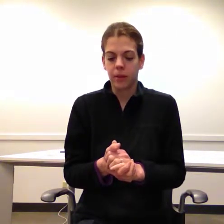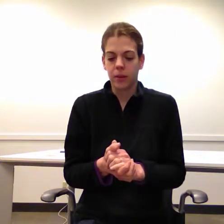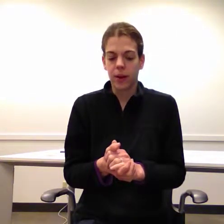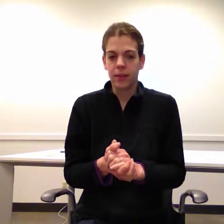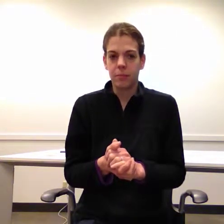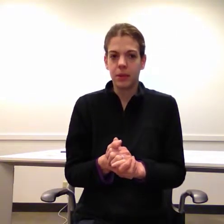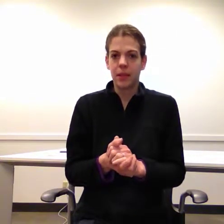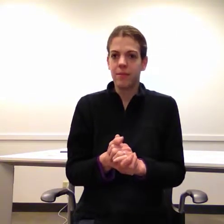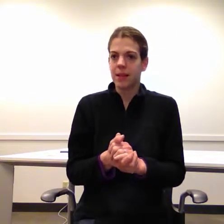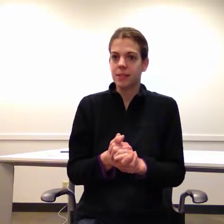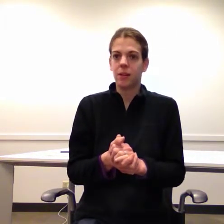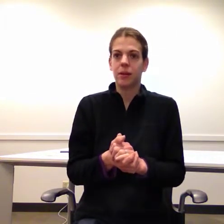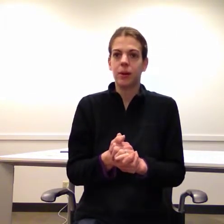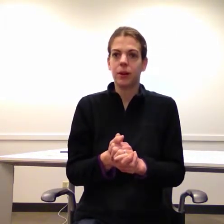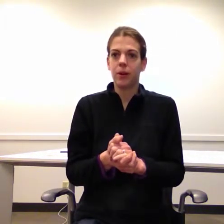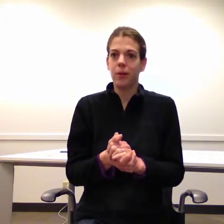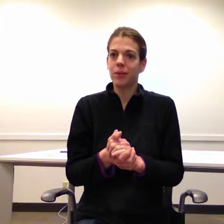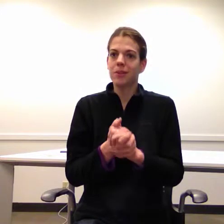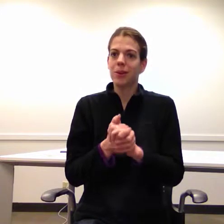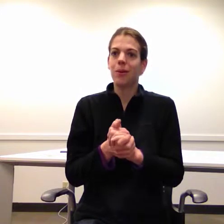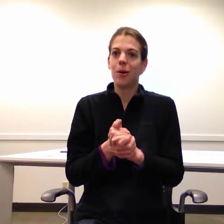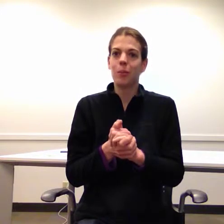So I believe that's all I wanted to go over. So I hope